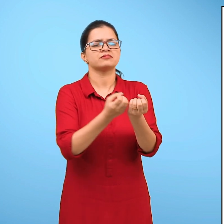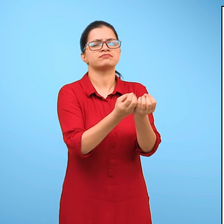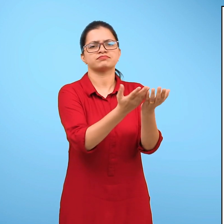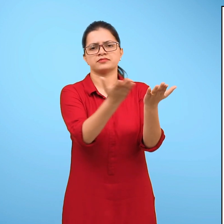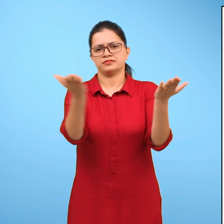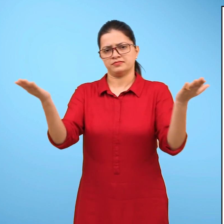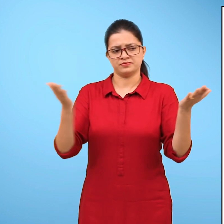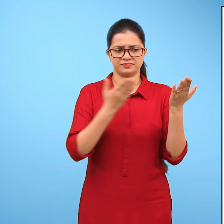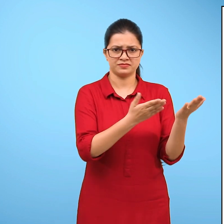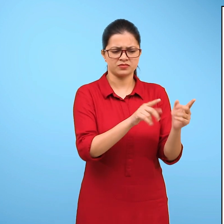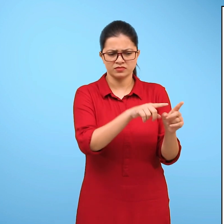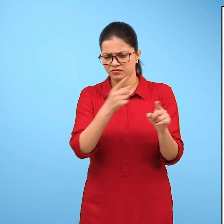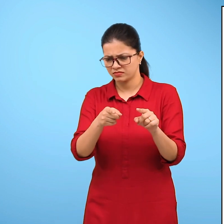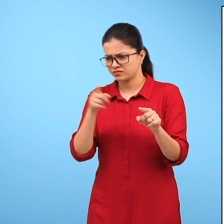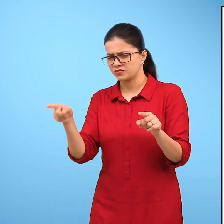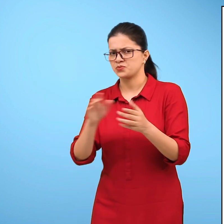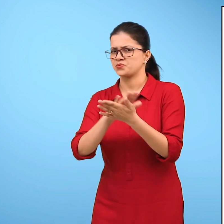Humans. Complete this column.